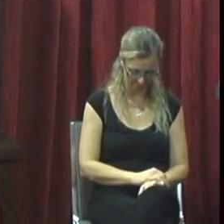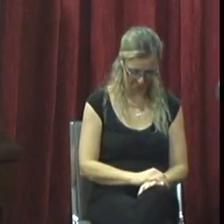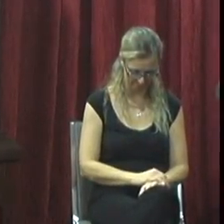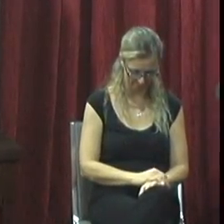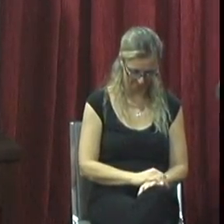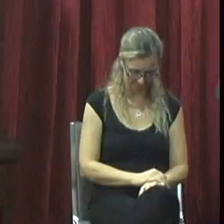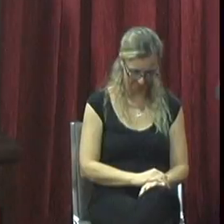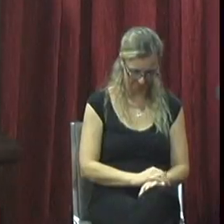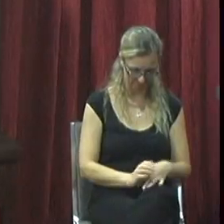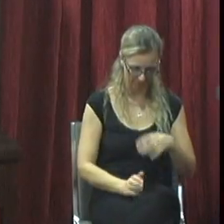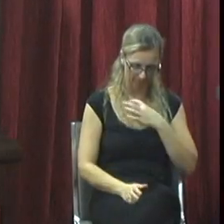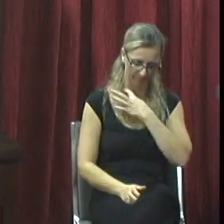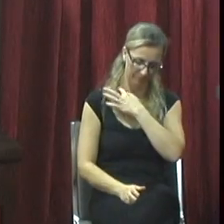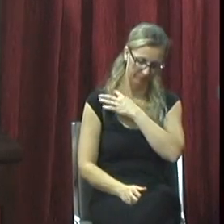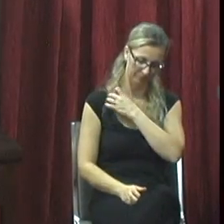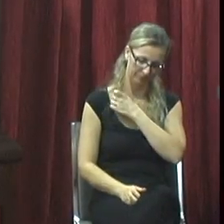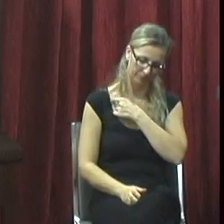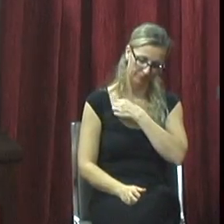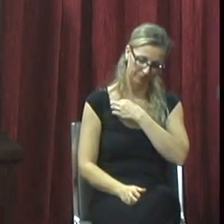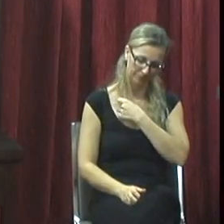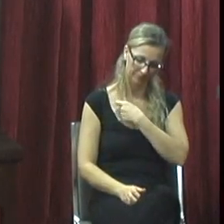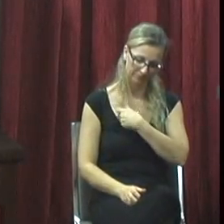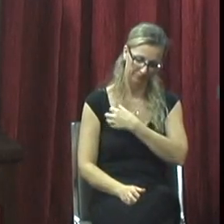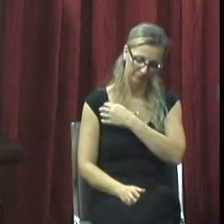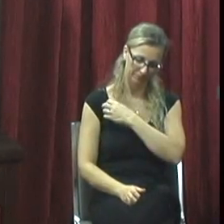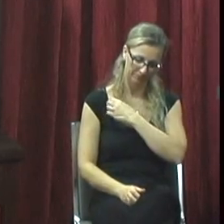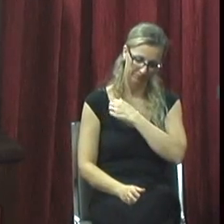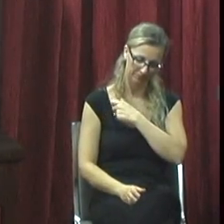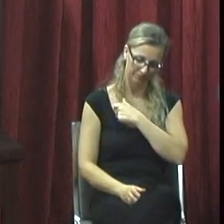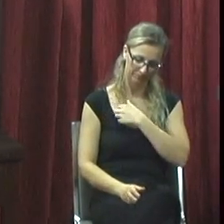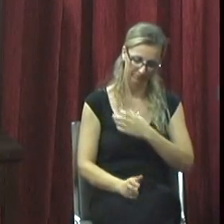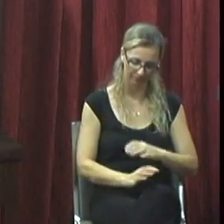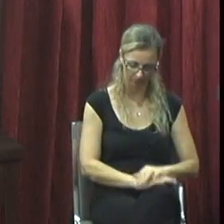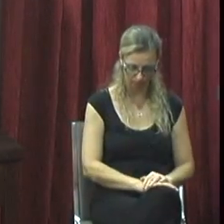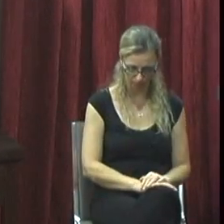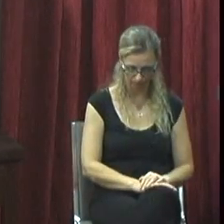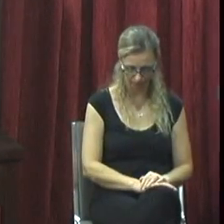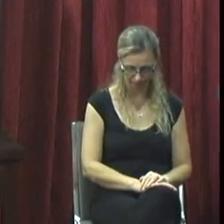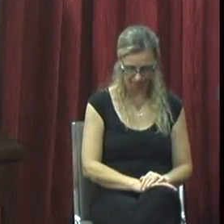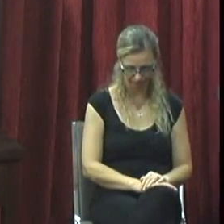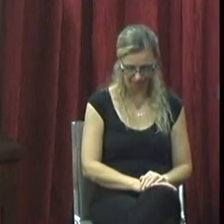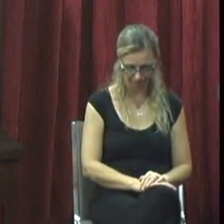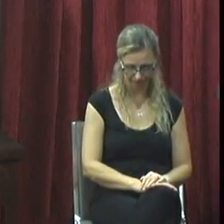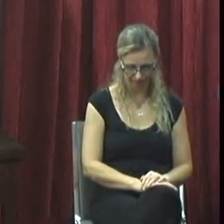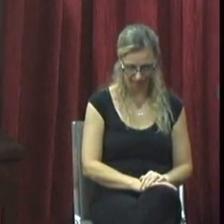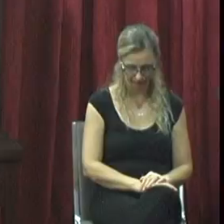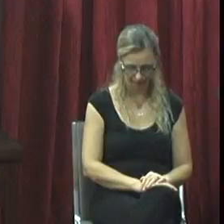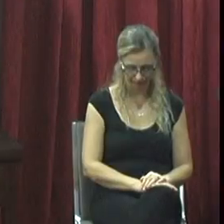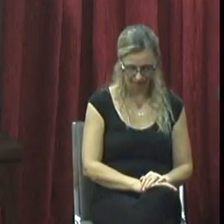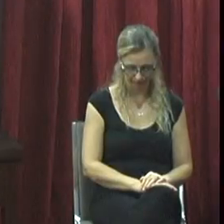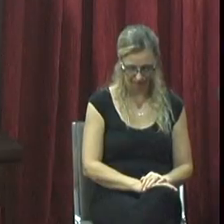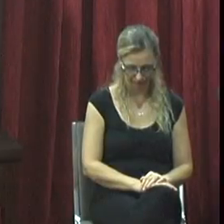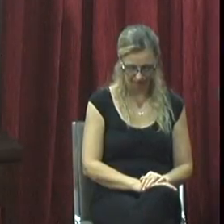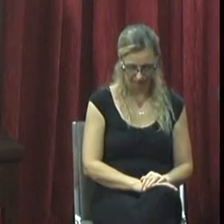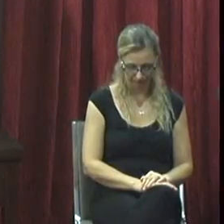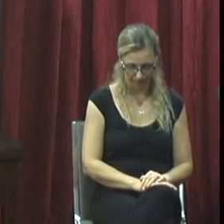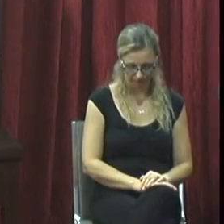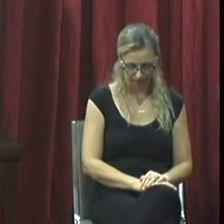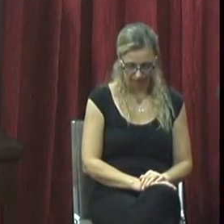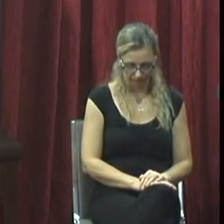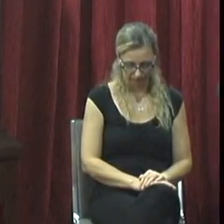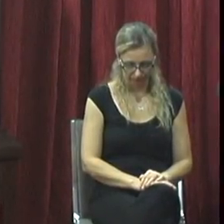Because I know that if I hold on to them, it's just not going to work. So I put them on the altar, Father, and let you fulfill them.